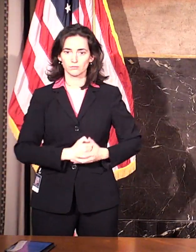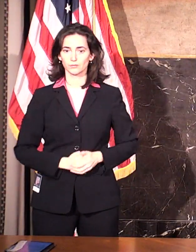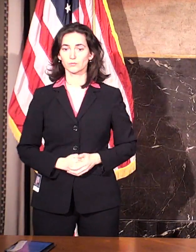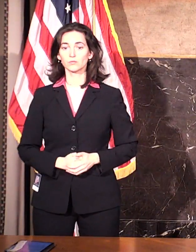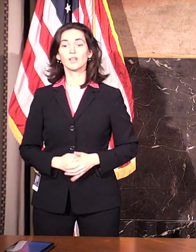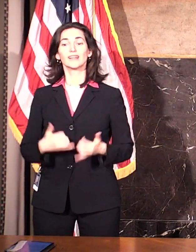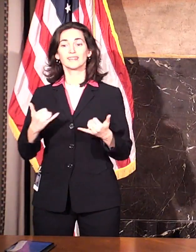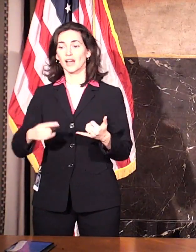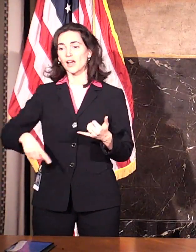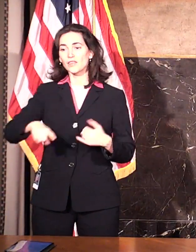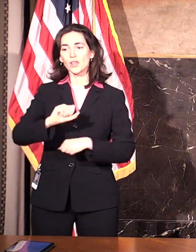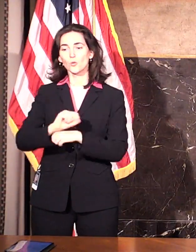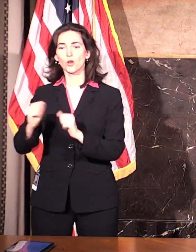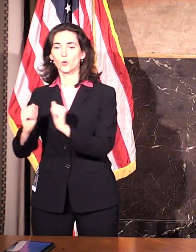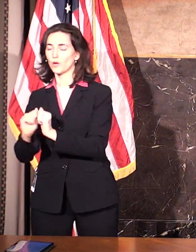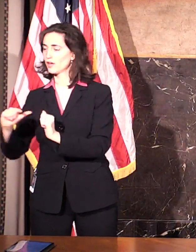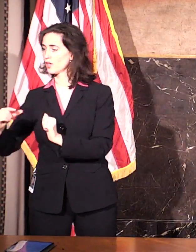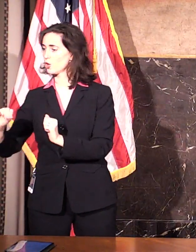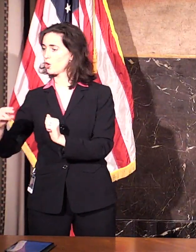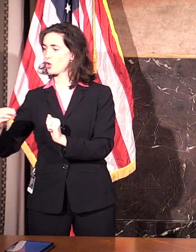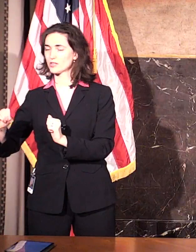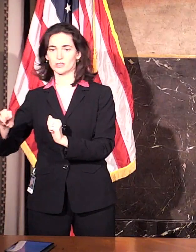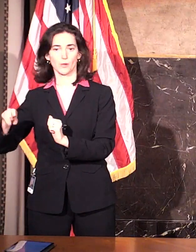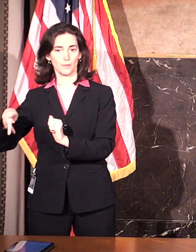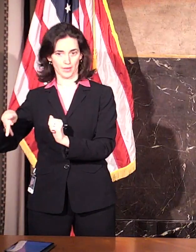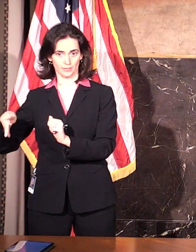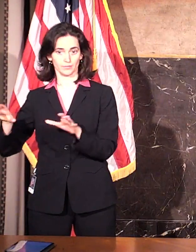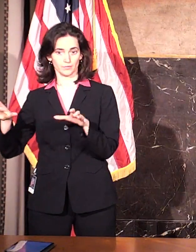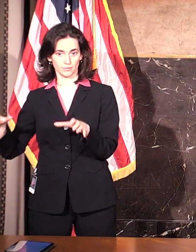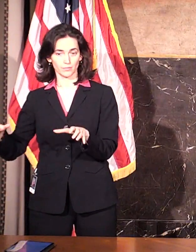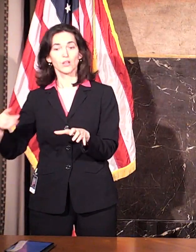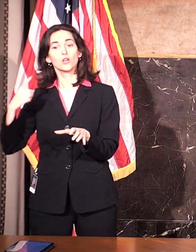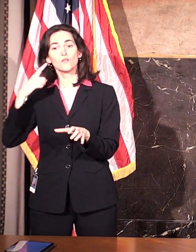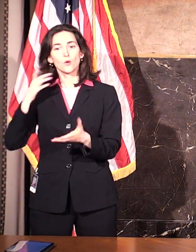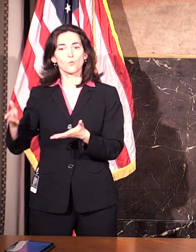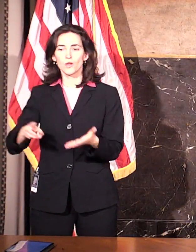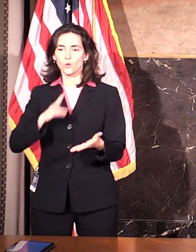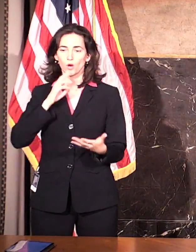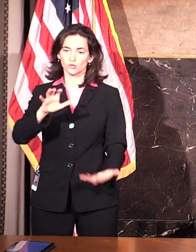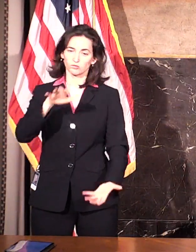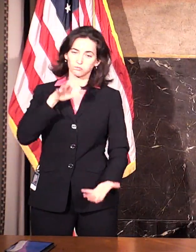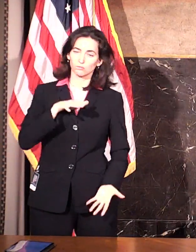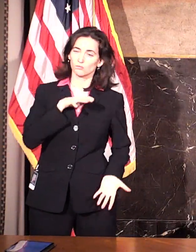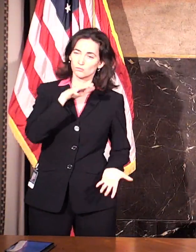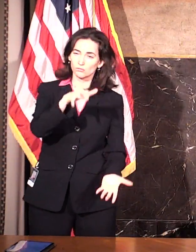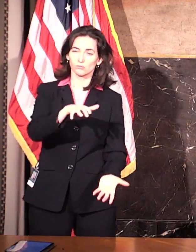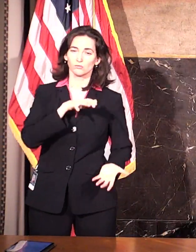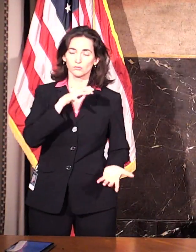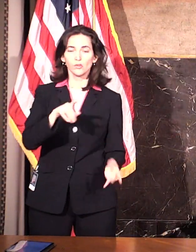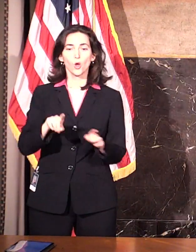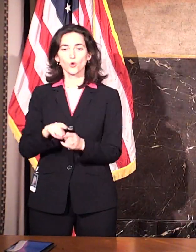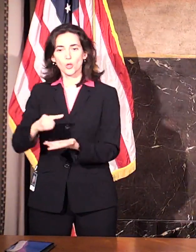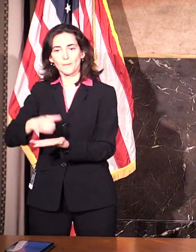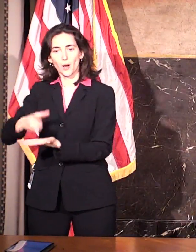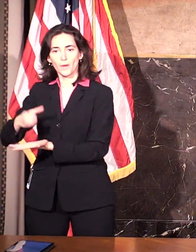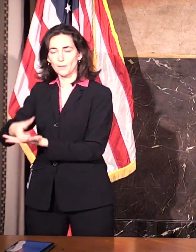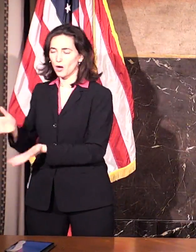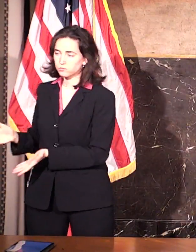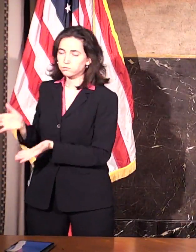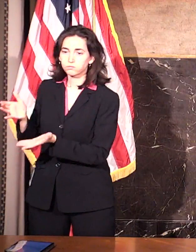coordinating with GOSEP to support both bulk and bottled water deliveries across the state.